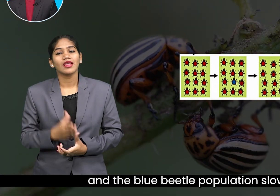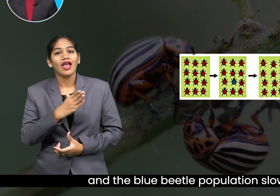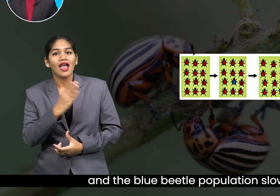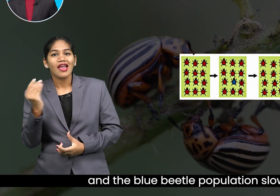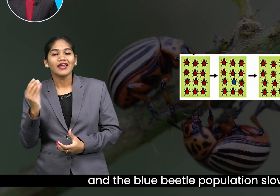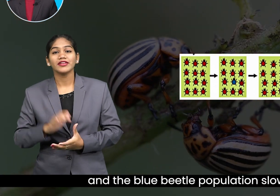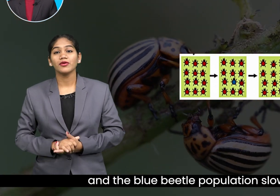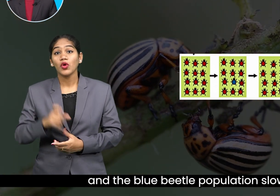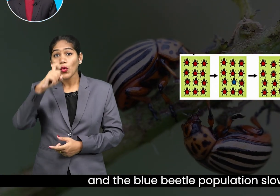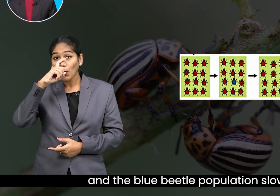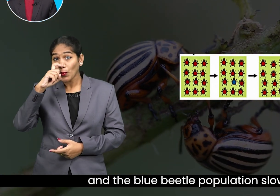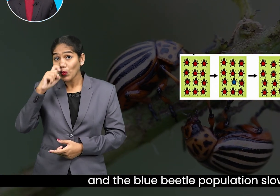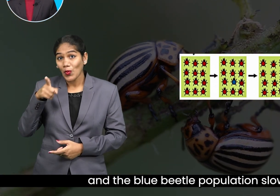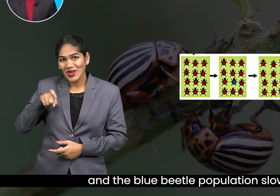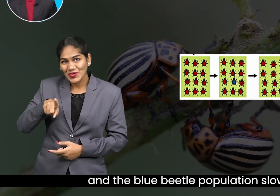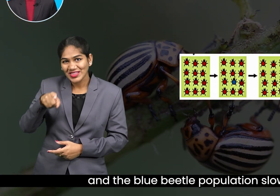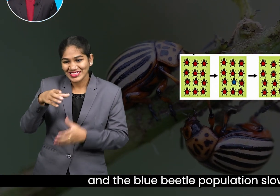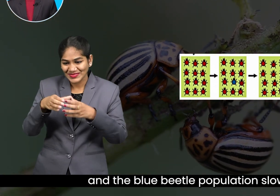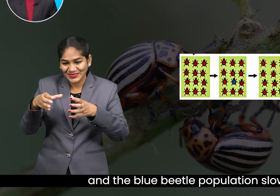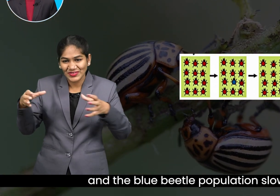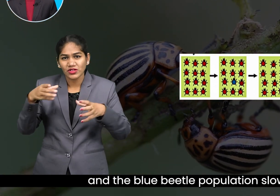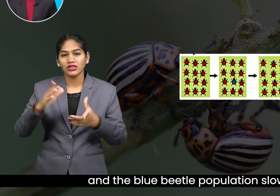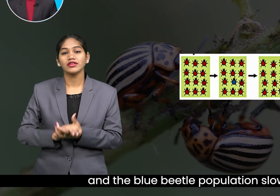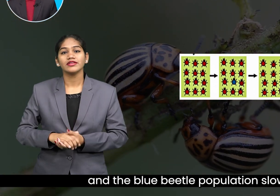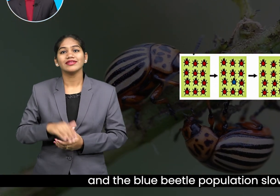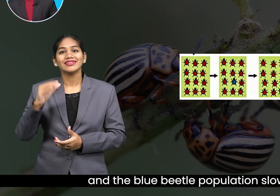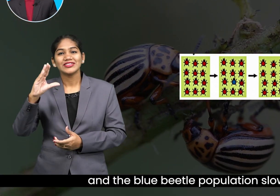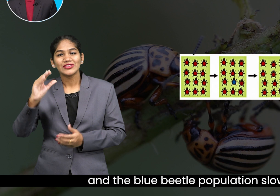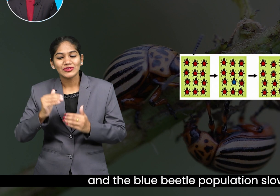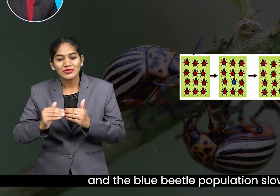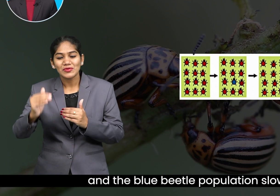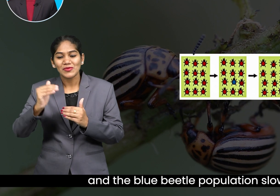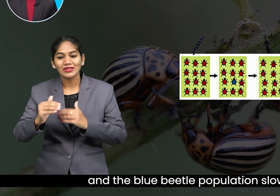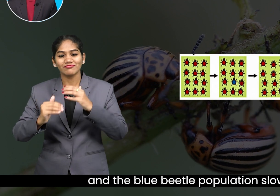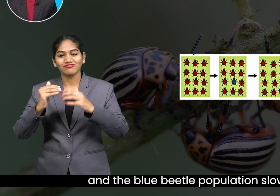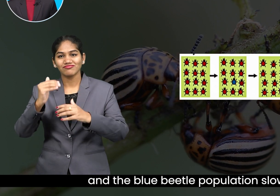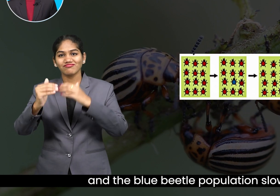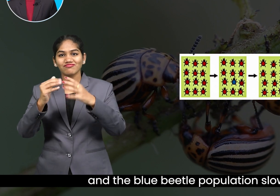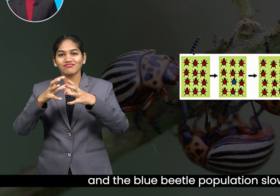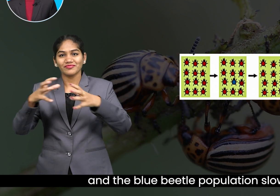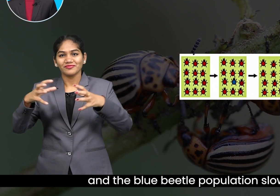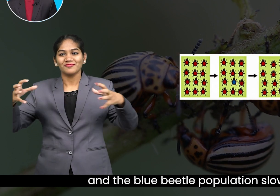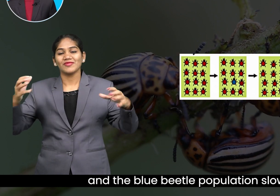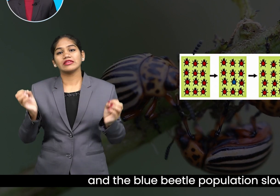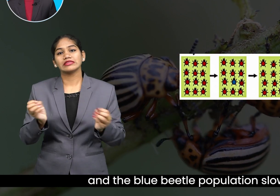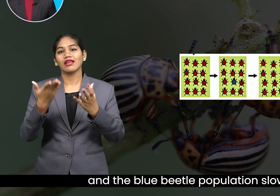and the blue beetle population slowly increases.